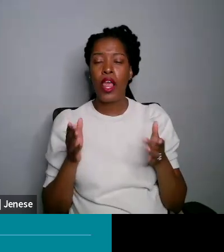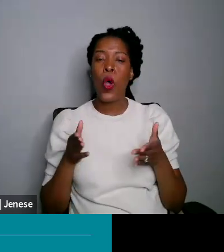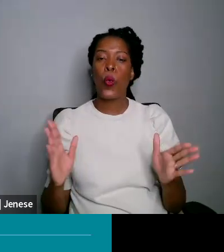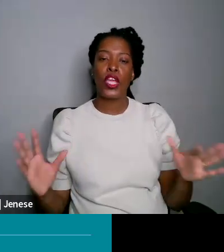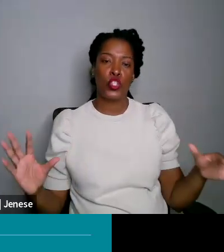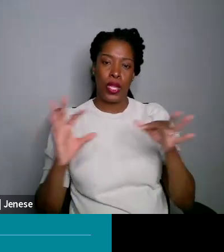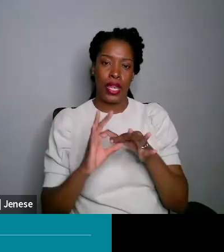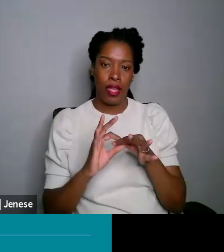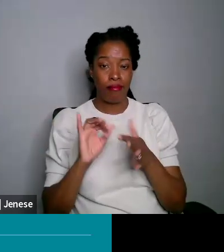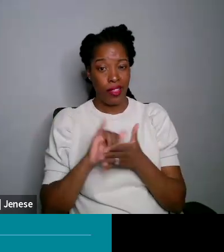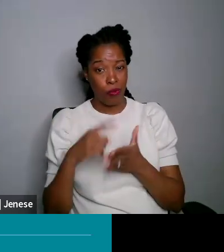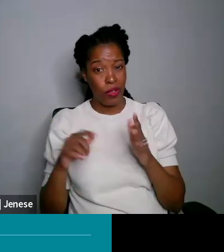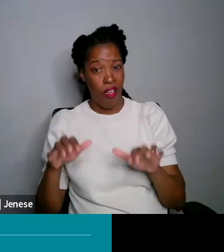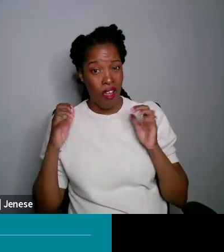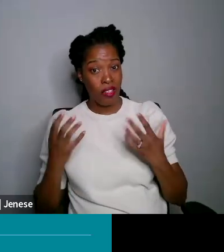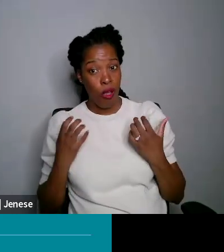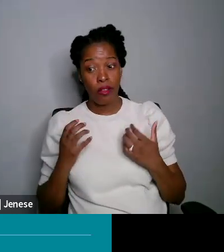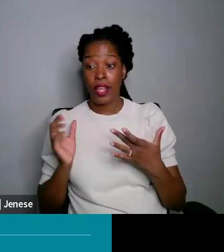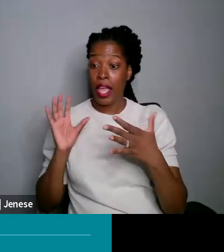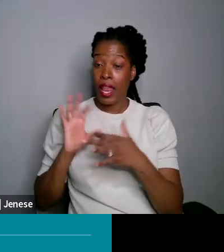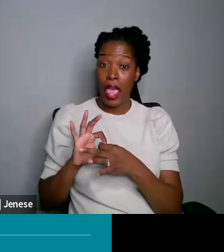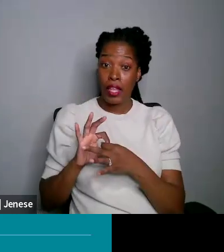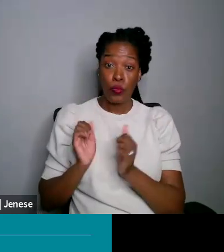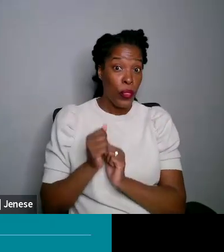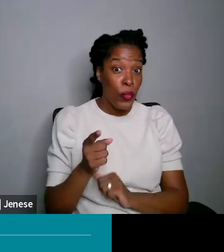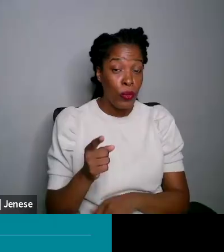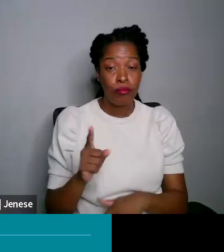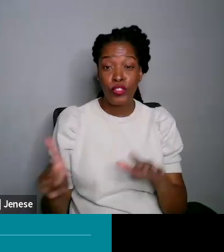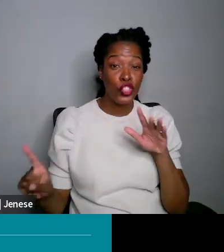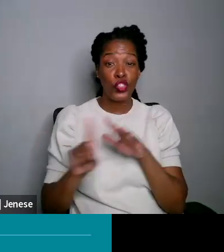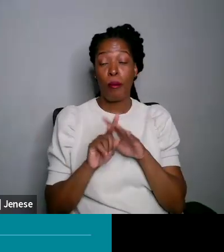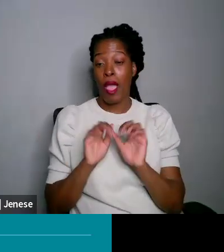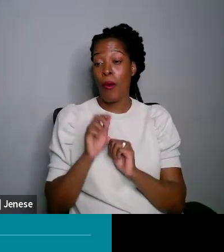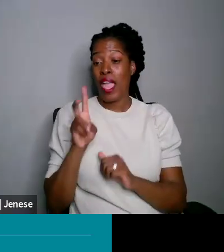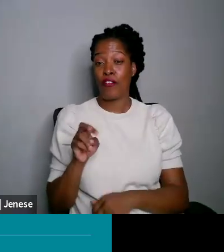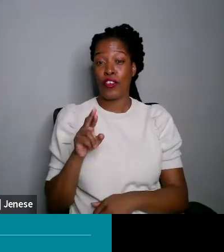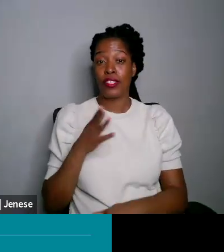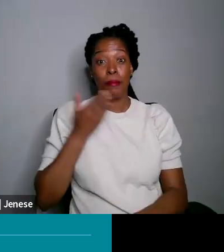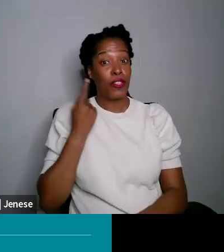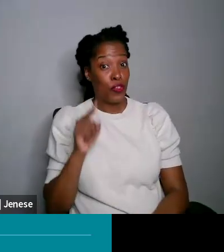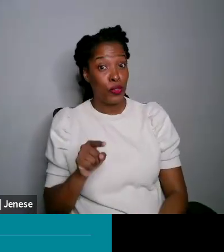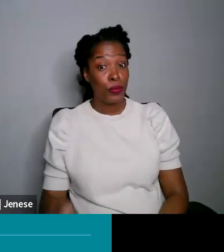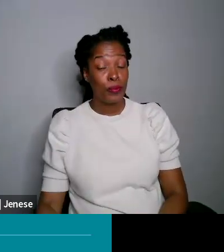what your audience wants, is to connect with you and show up however is best for you to do that, to connect with them.